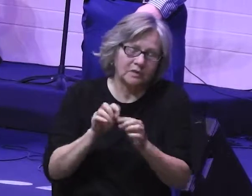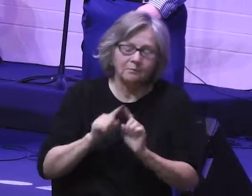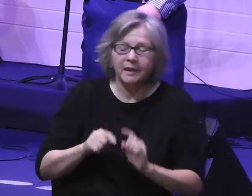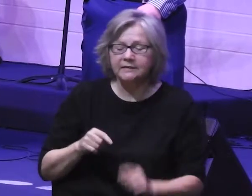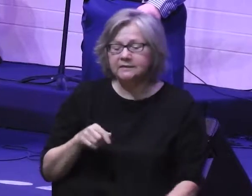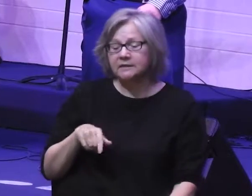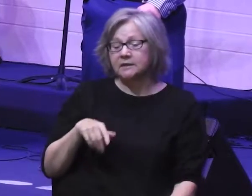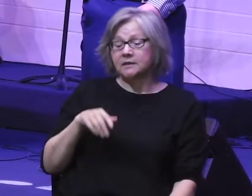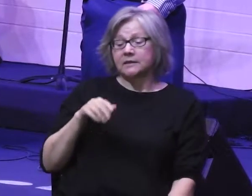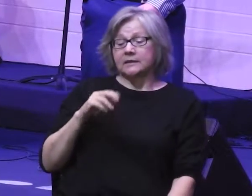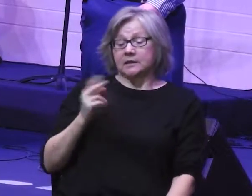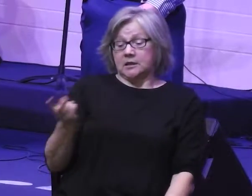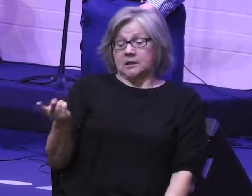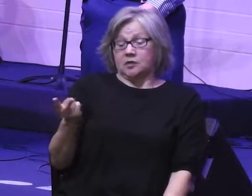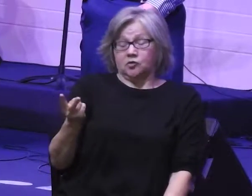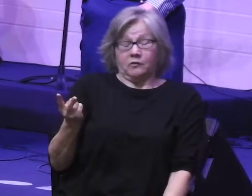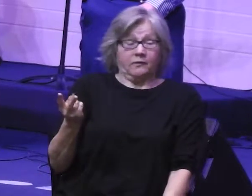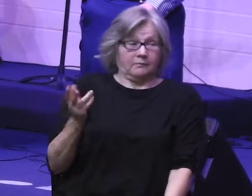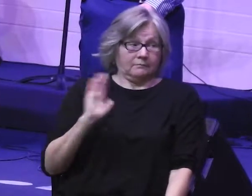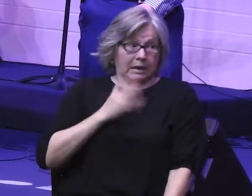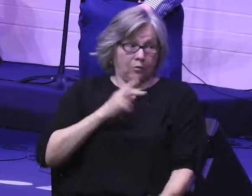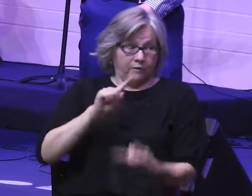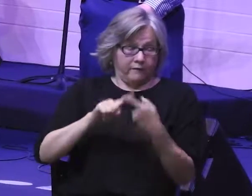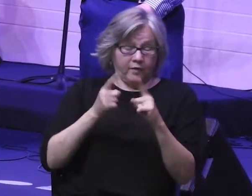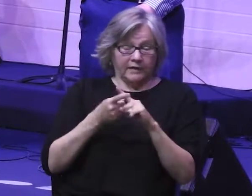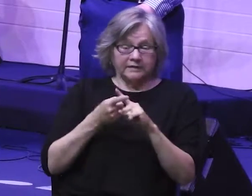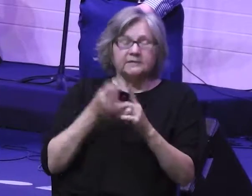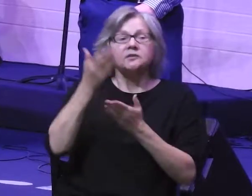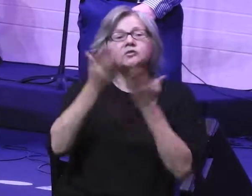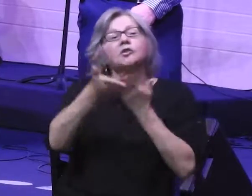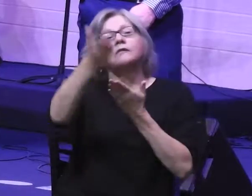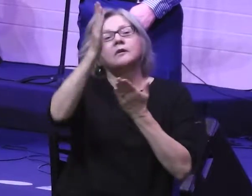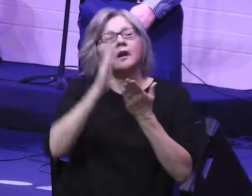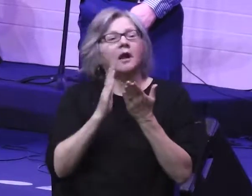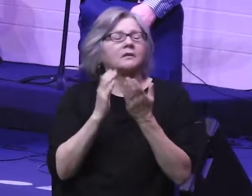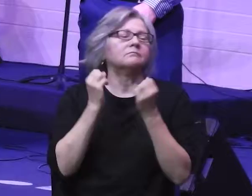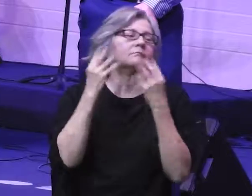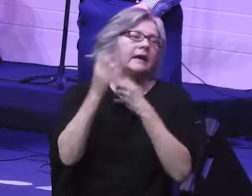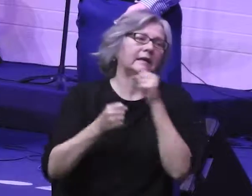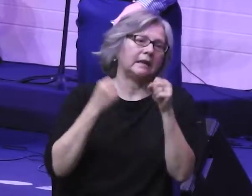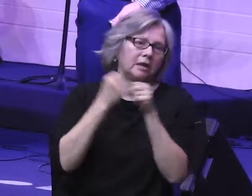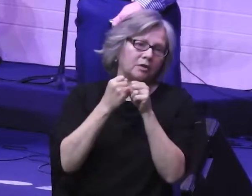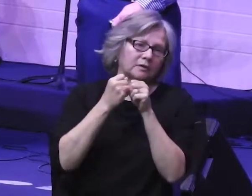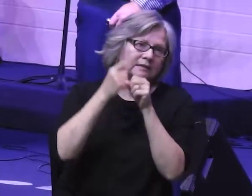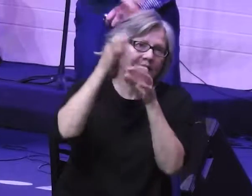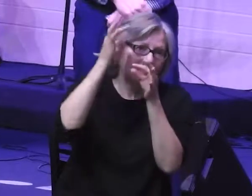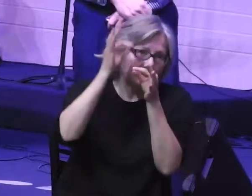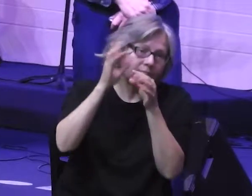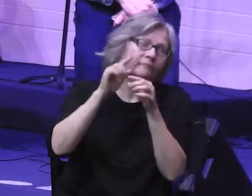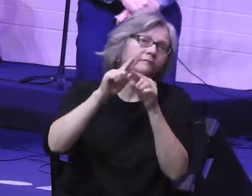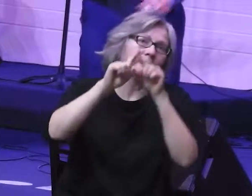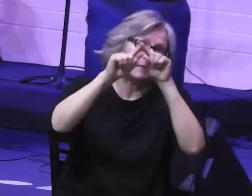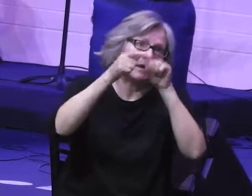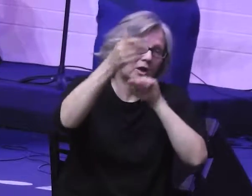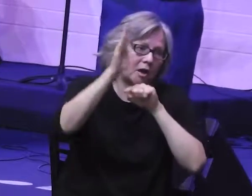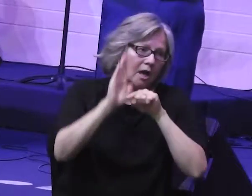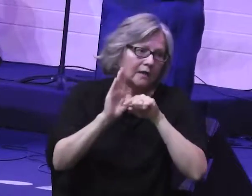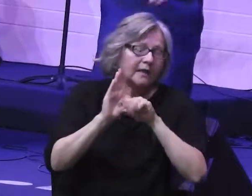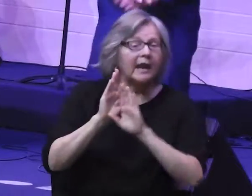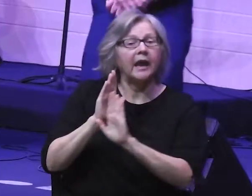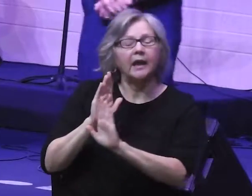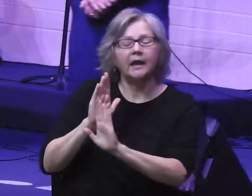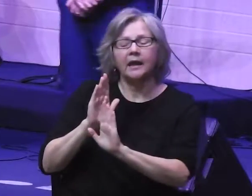But these guys have served God faithfully here for decades. And they've used a business